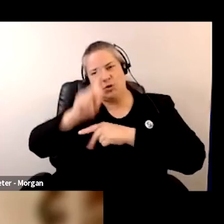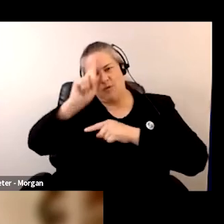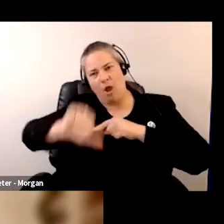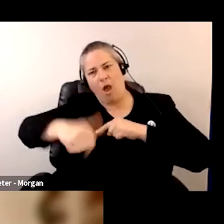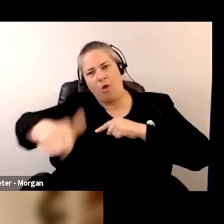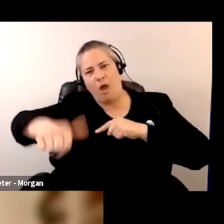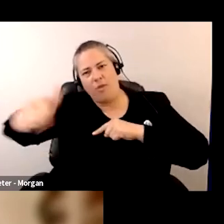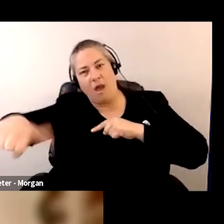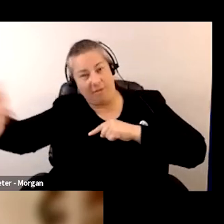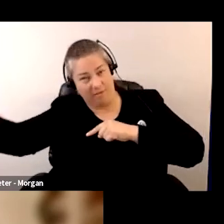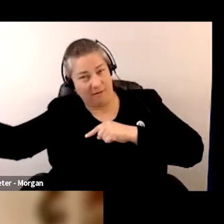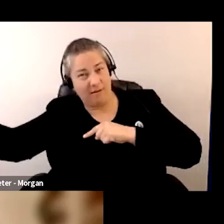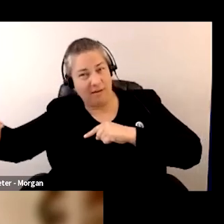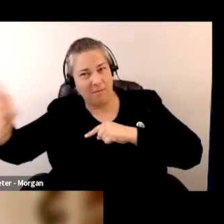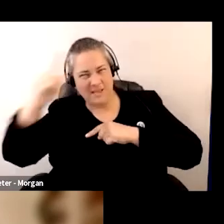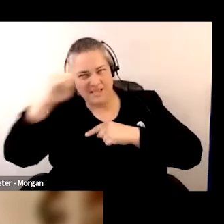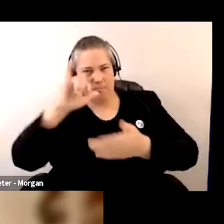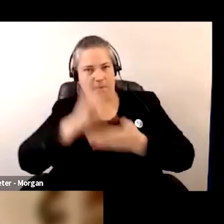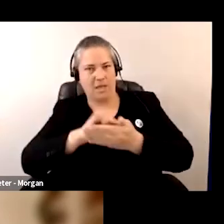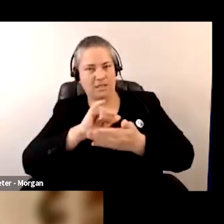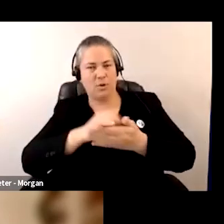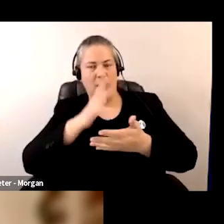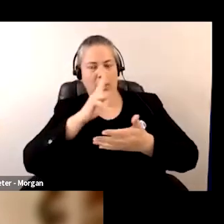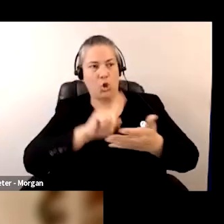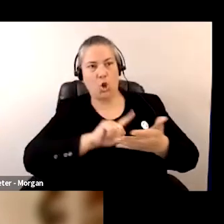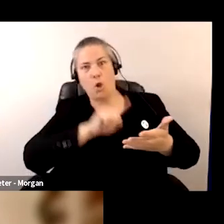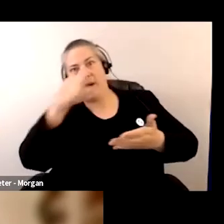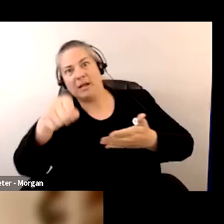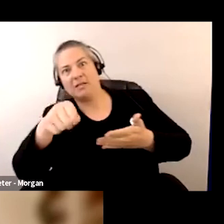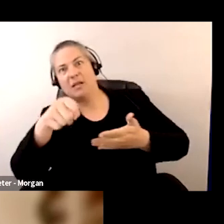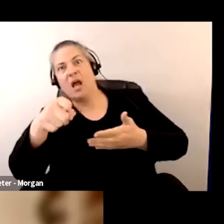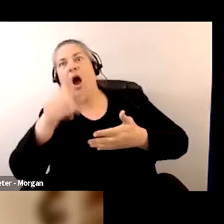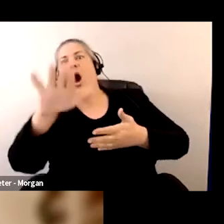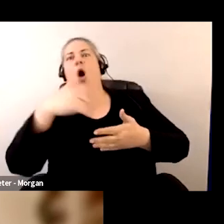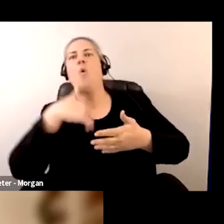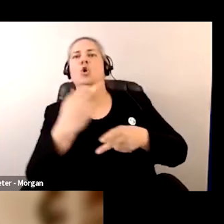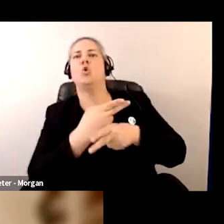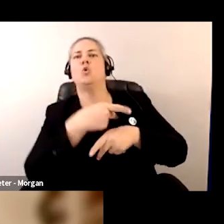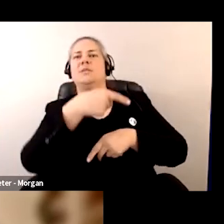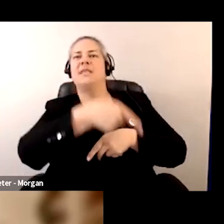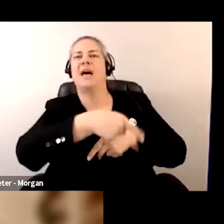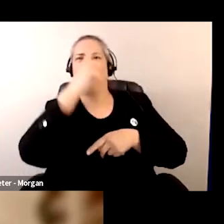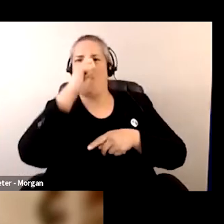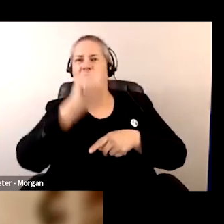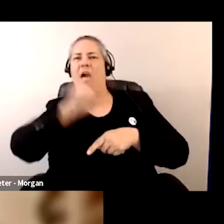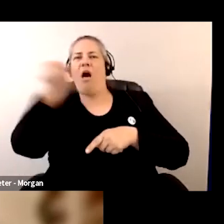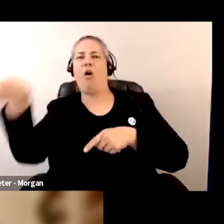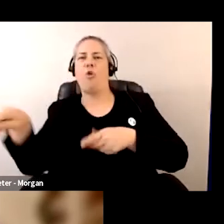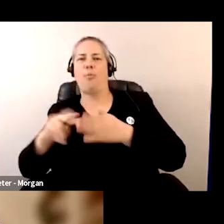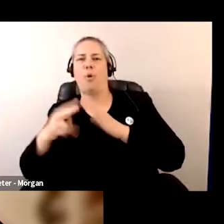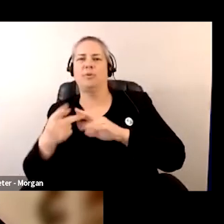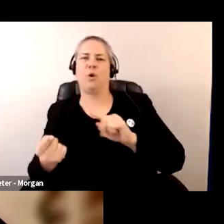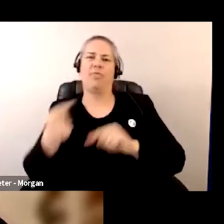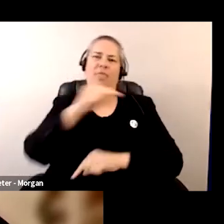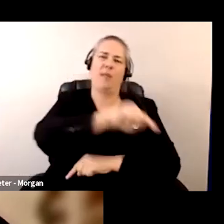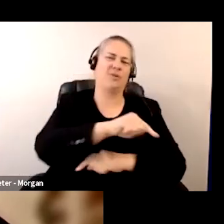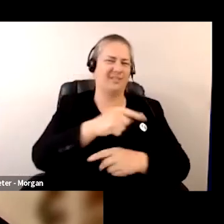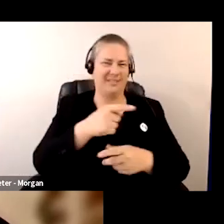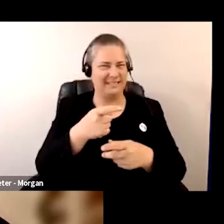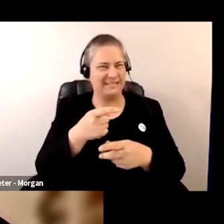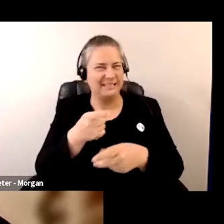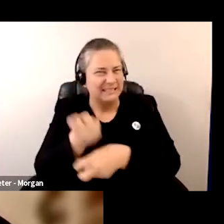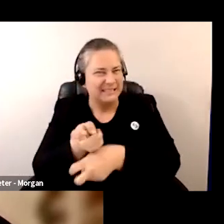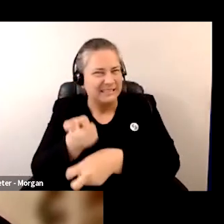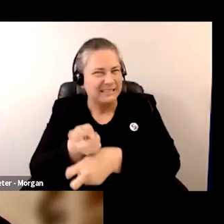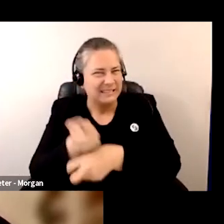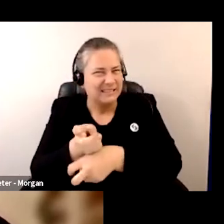it's often impossible to go back and ask for permission to use data for another purpose after it's already been collected. So we think there are a bunch of